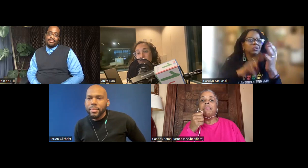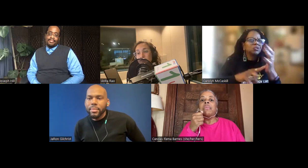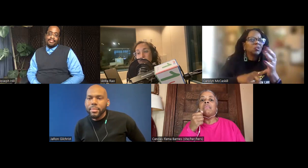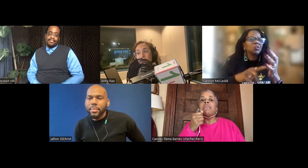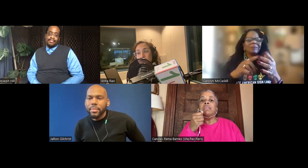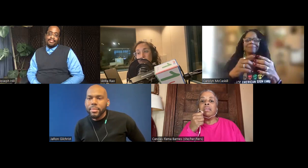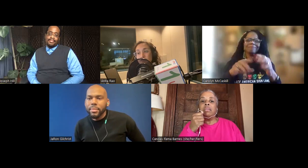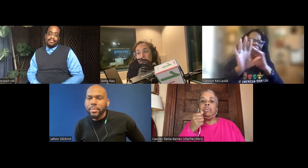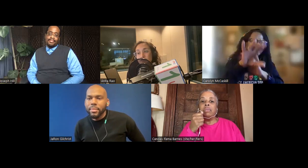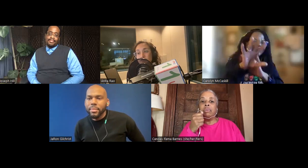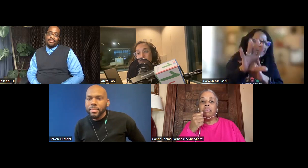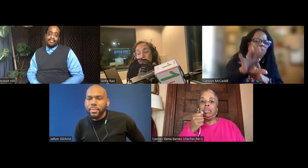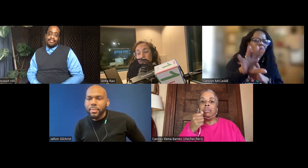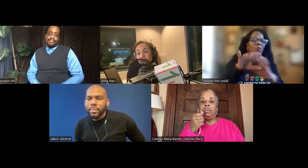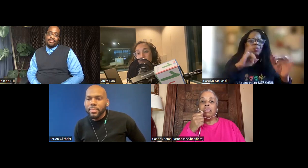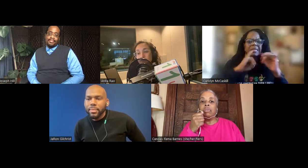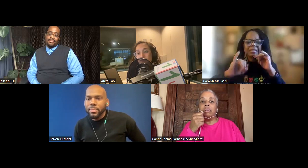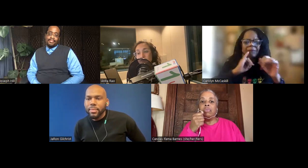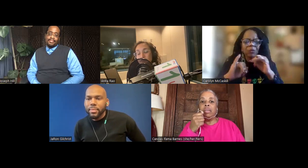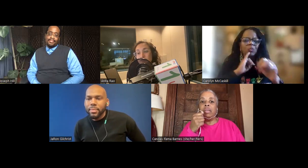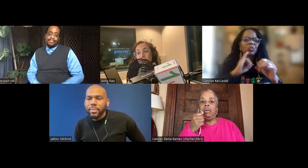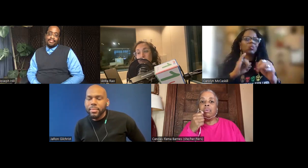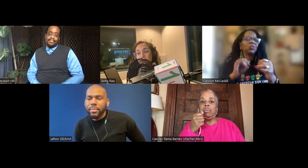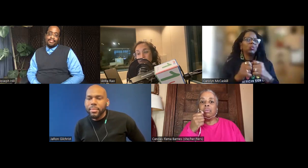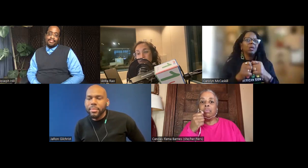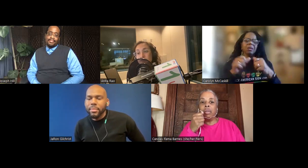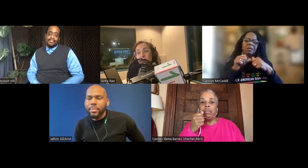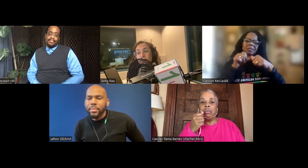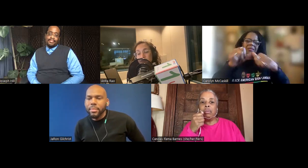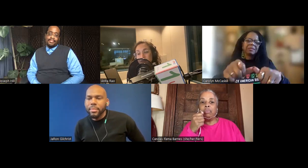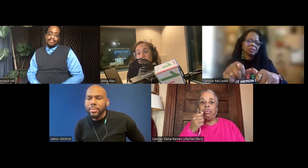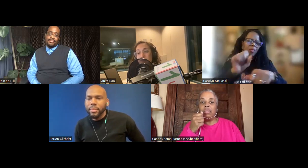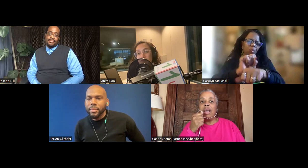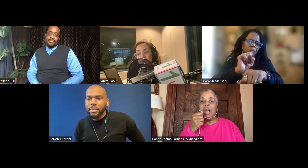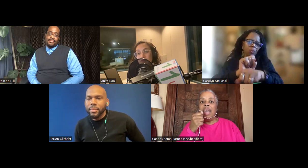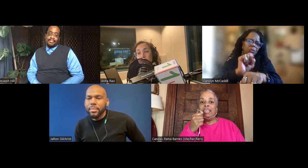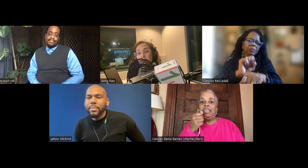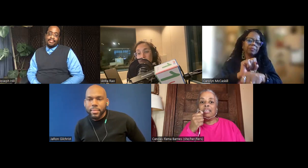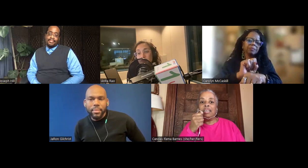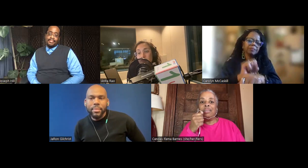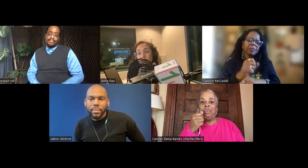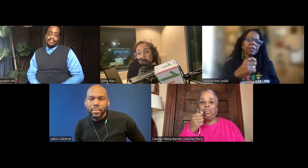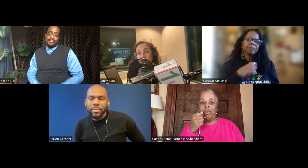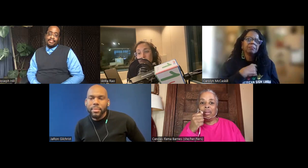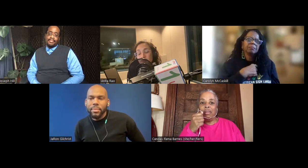will continue to do the research, to do videos, to do more interviews, and to continue the